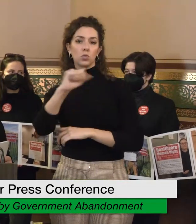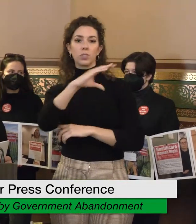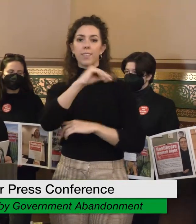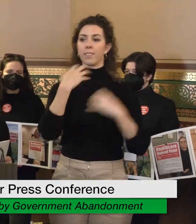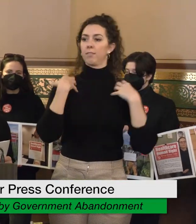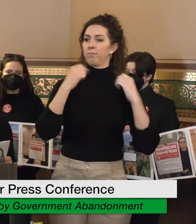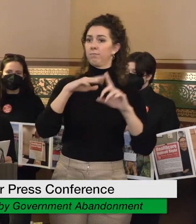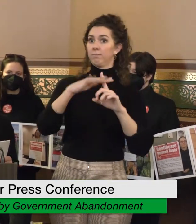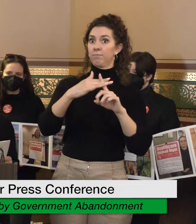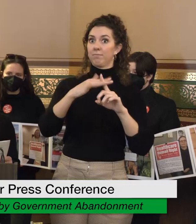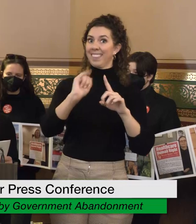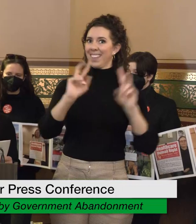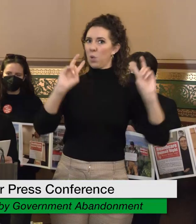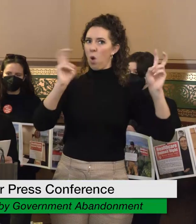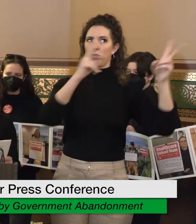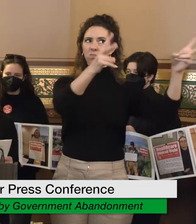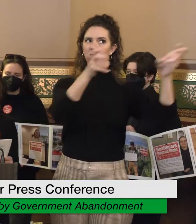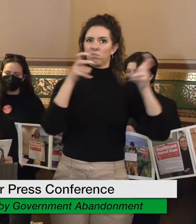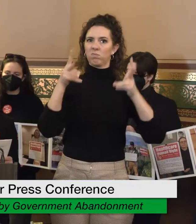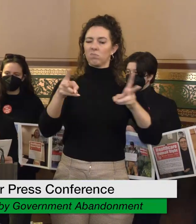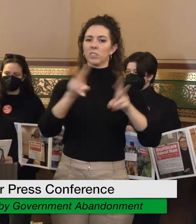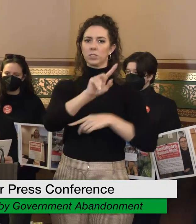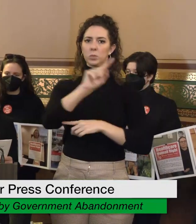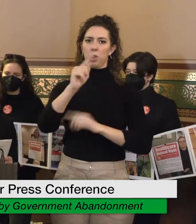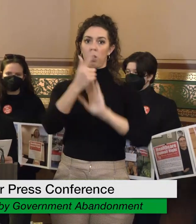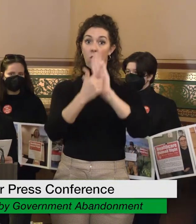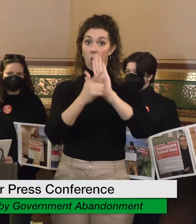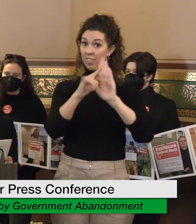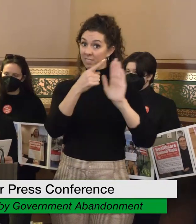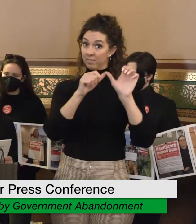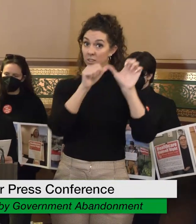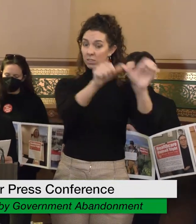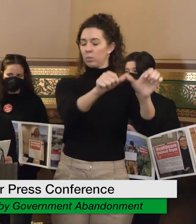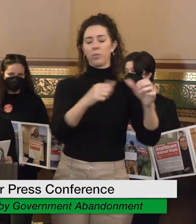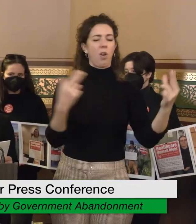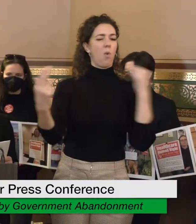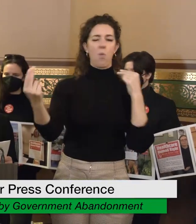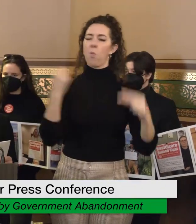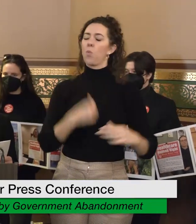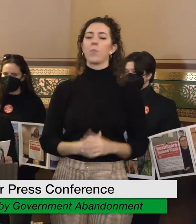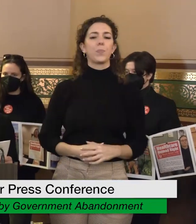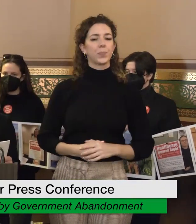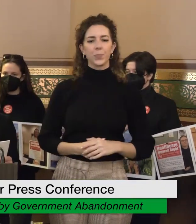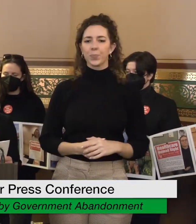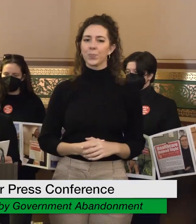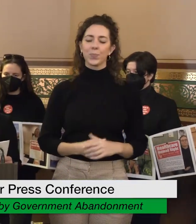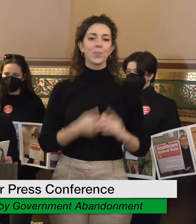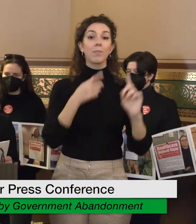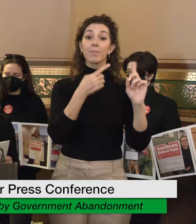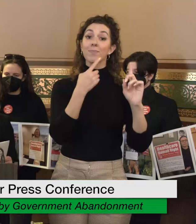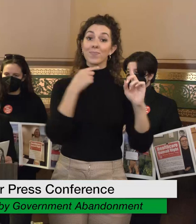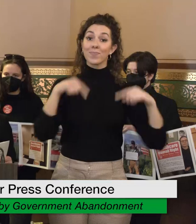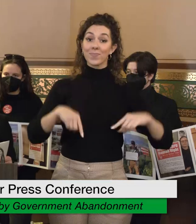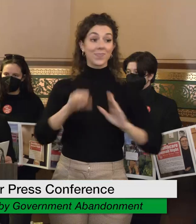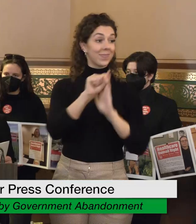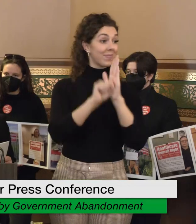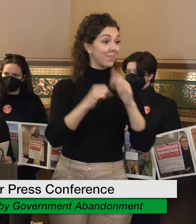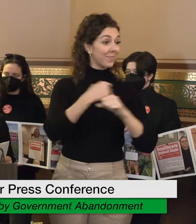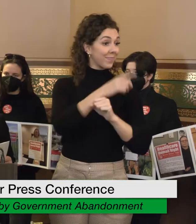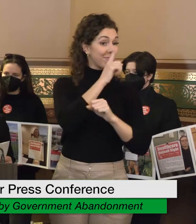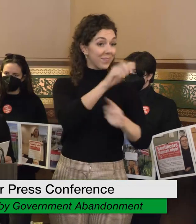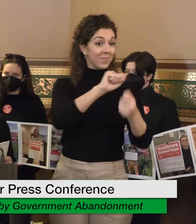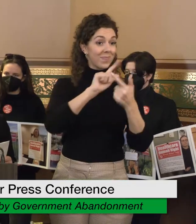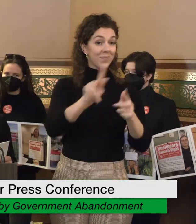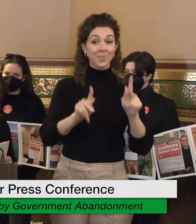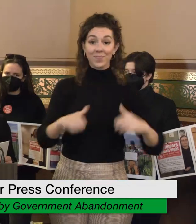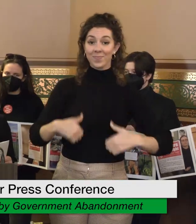healthy environment. That's a quote from Vermont law. Is that being upheld? No! It says that the state will ensure that all